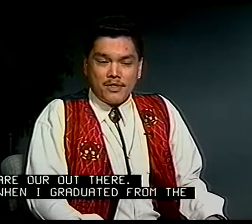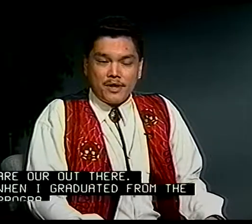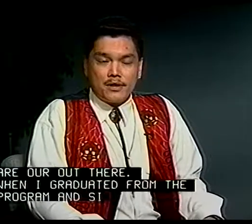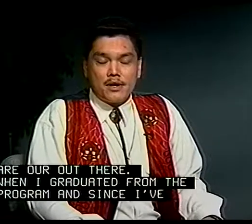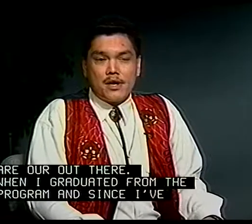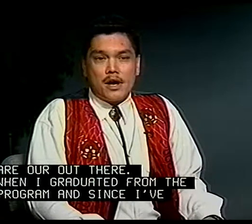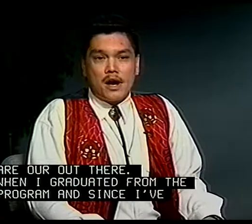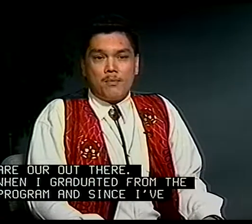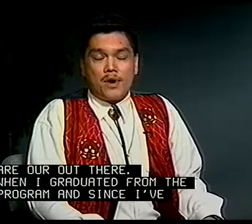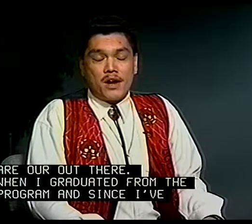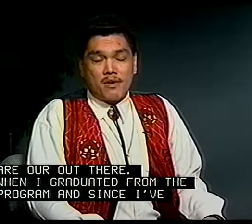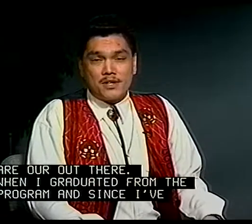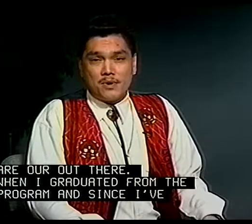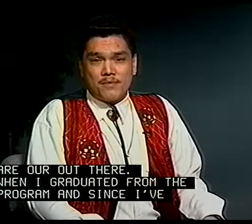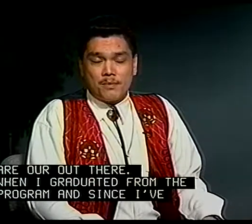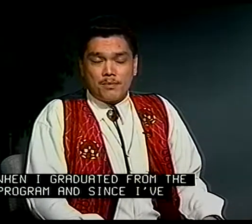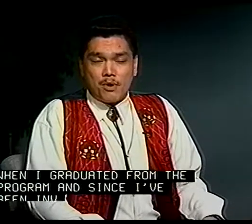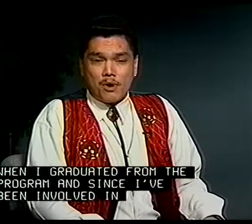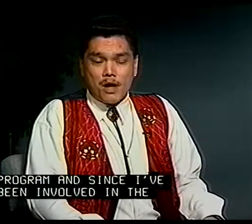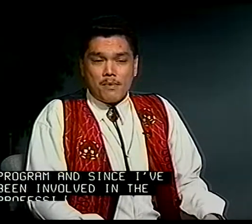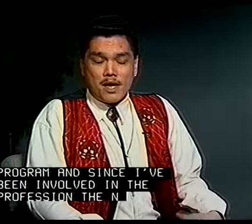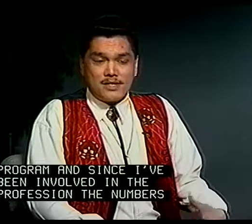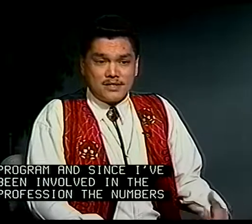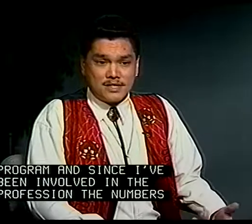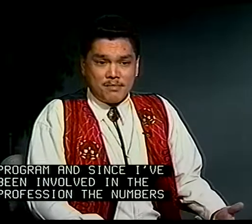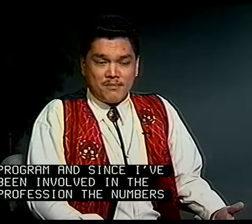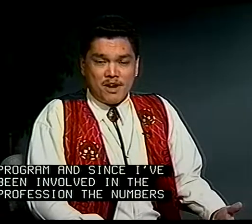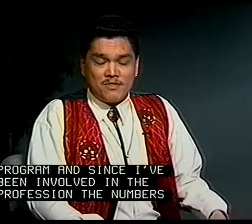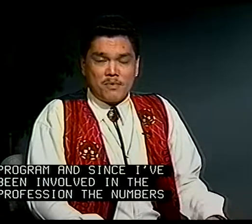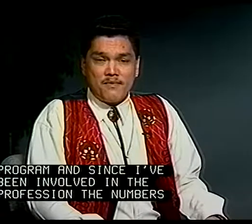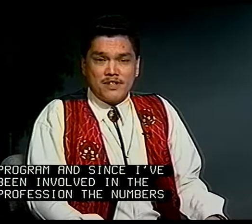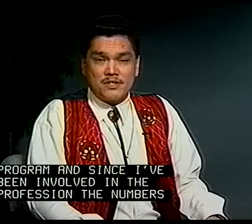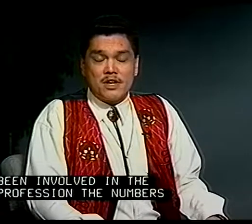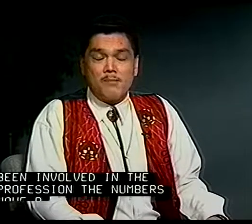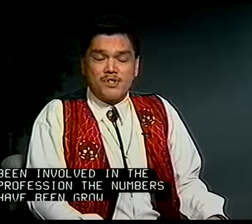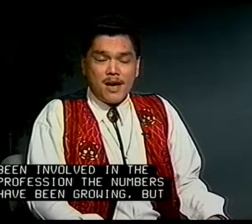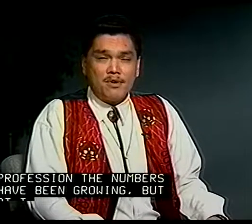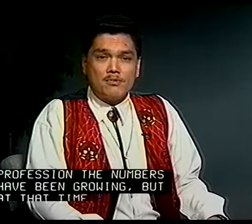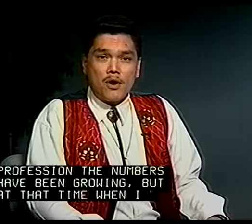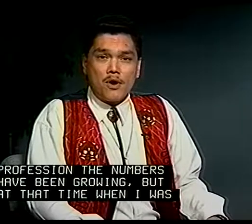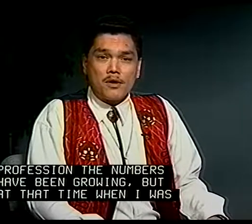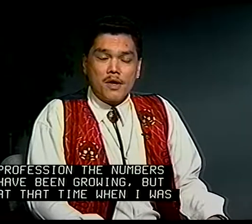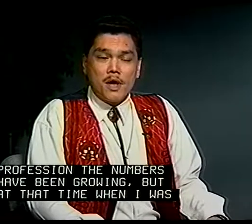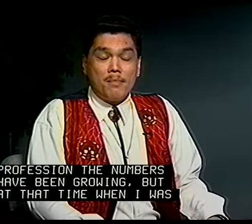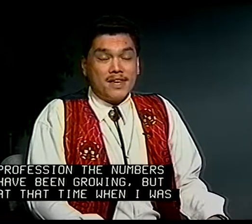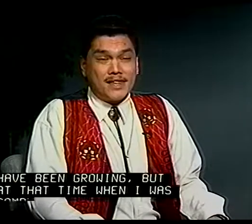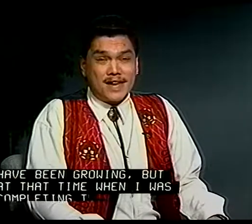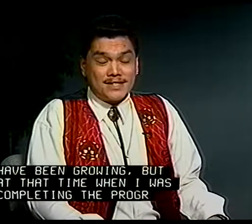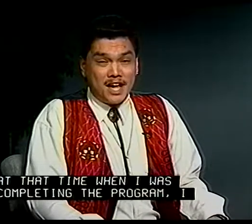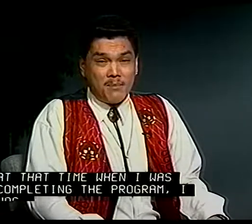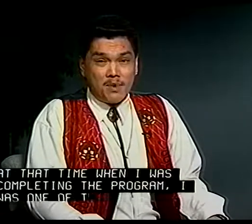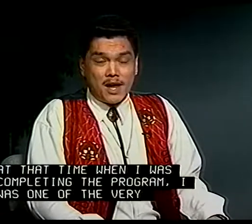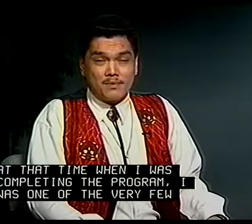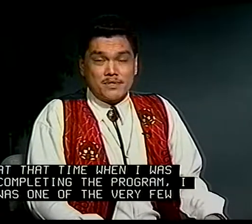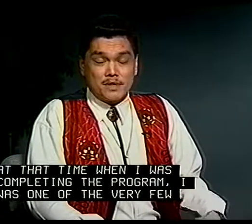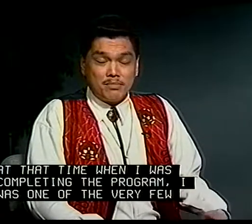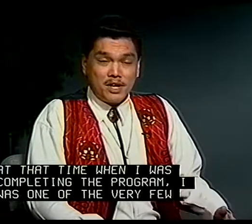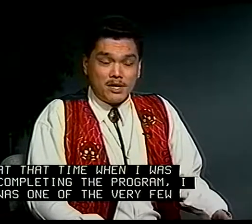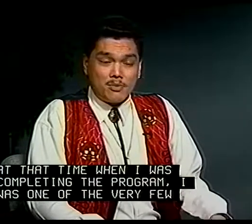there. When I graduated from the program, and since I've been involved in the profession, the numbers have been growing. But at that time when I was completing the